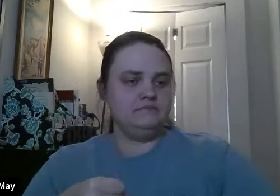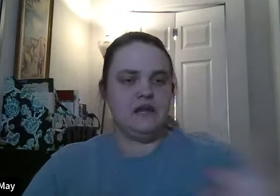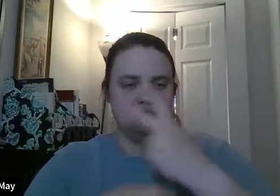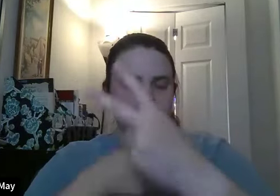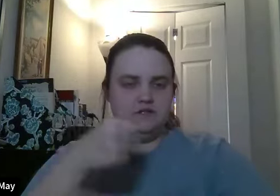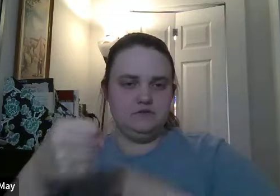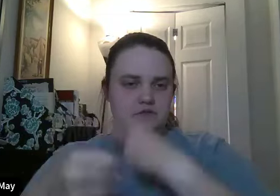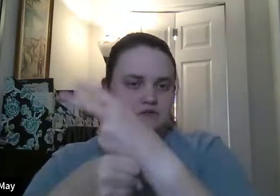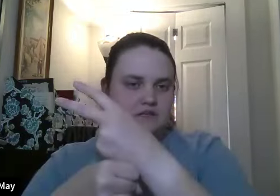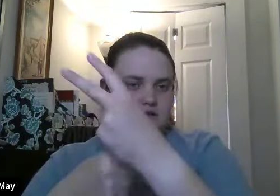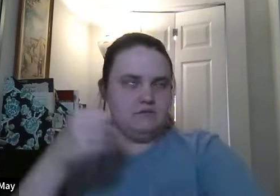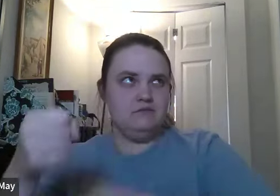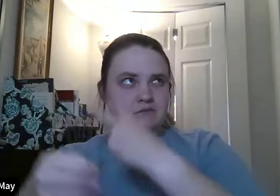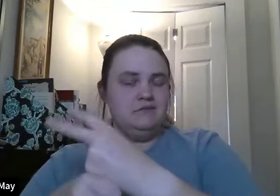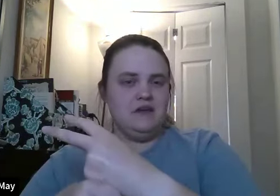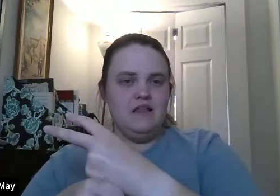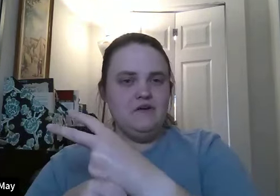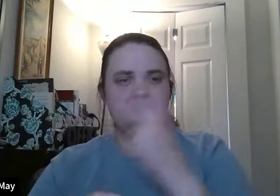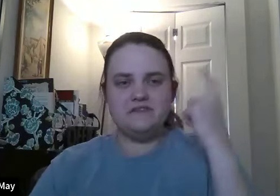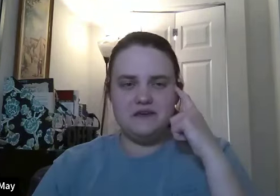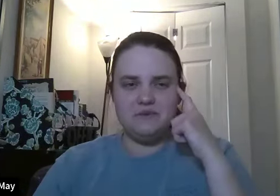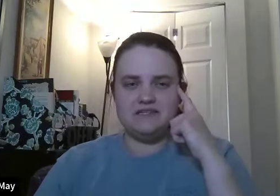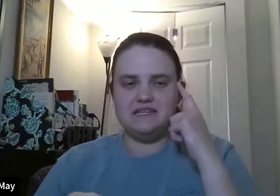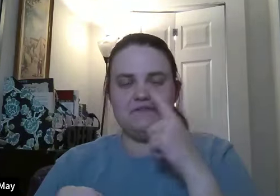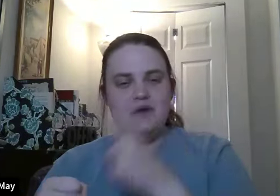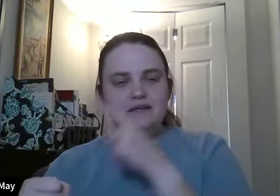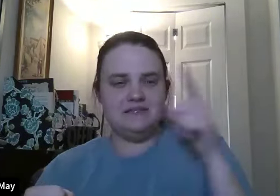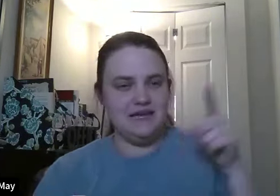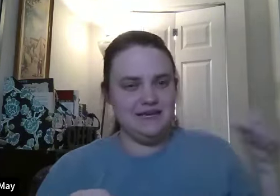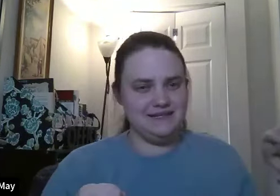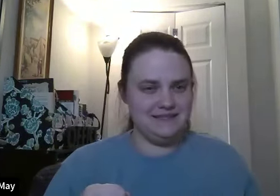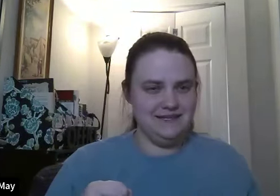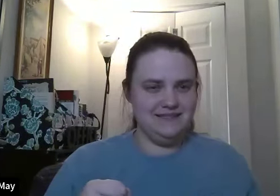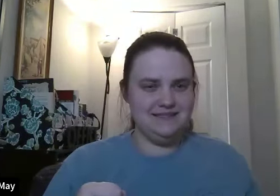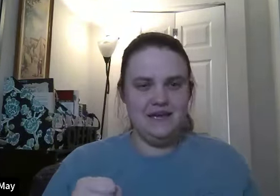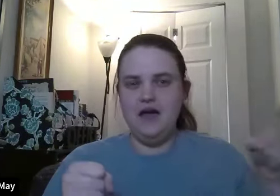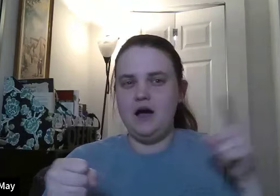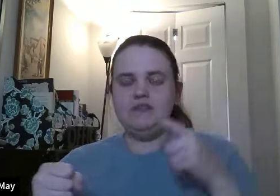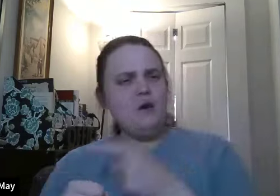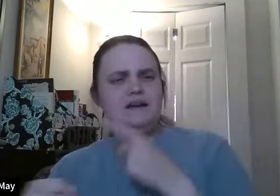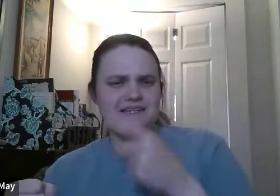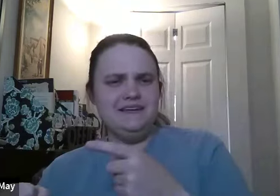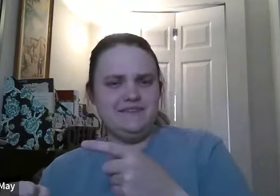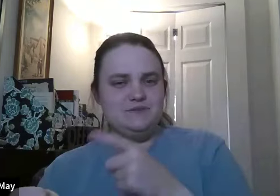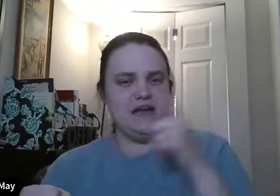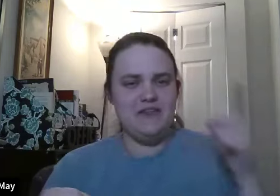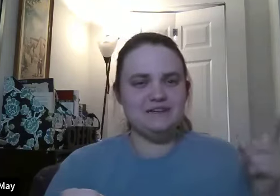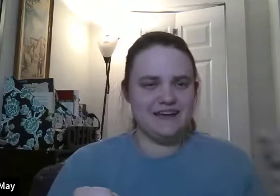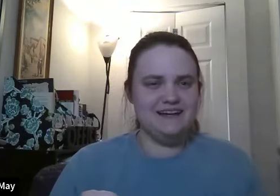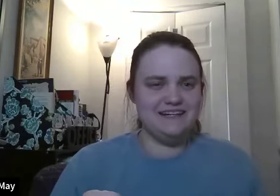I typically do 2 years, I think. I love how I have to think, because it's like if I'm not saying it in a sentence, I'll be like, oh, I sign it this way. And then I'll sign it in a sentence